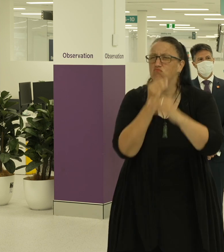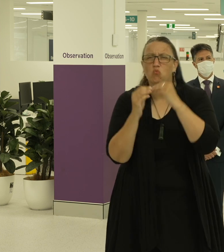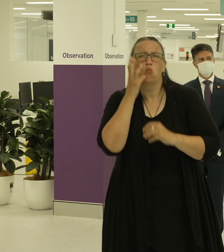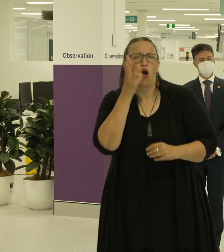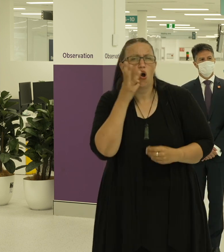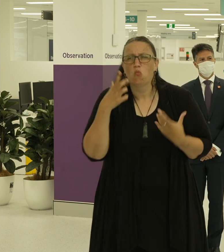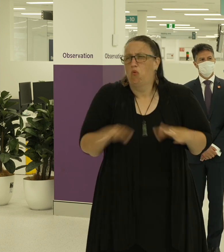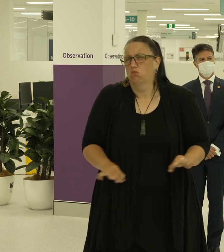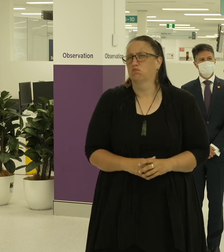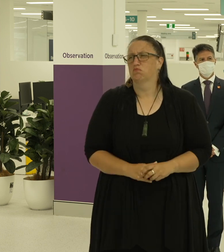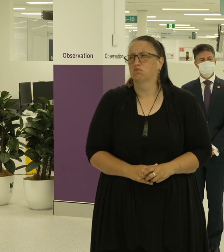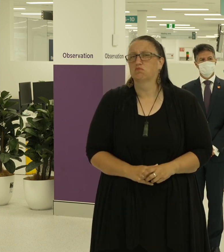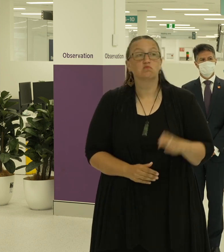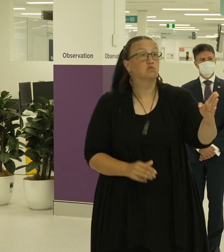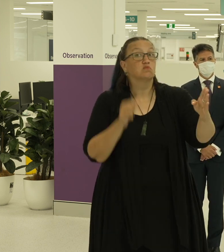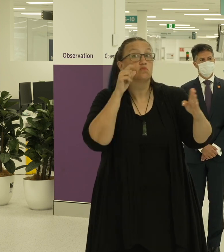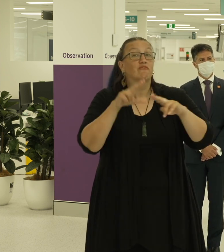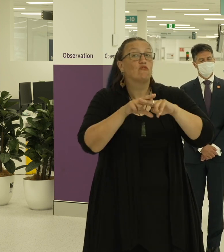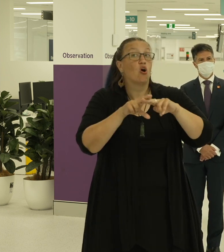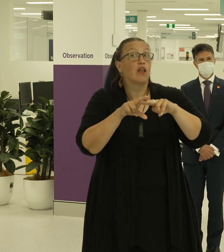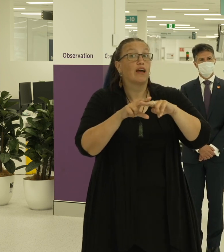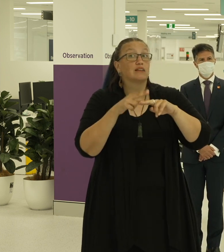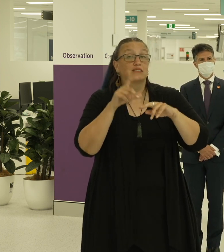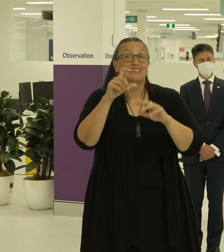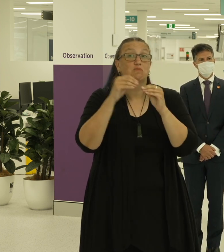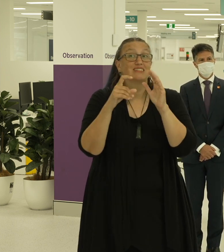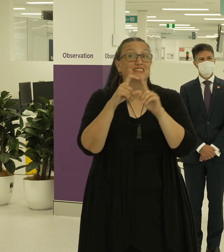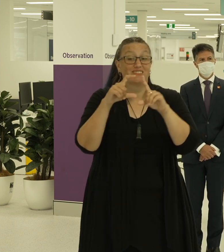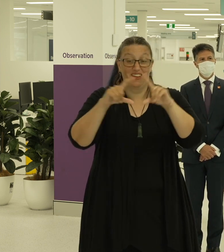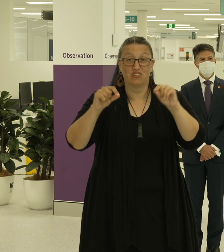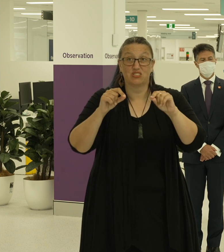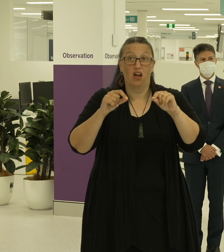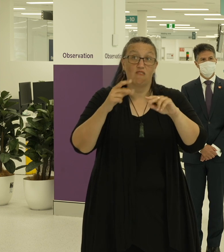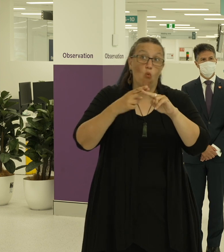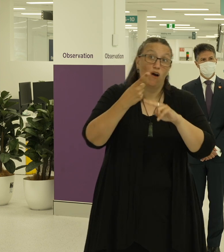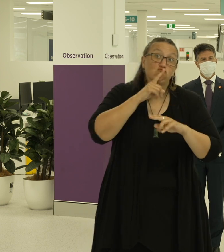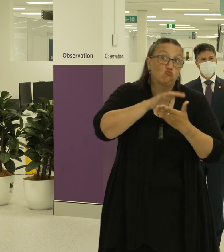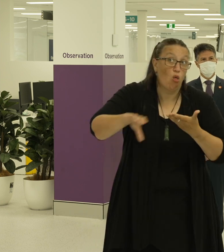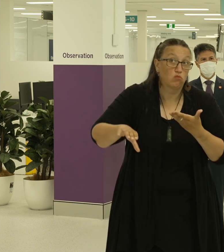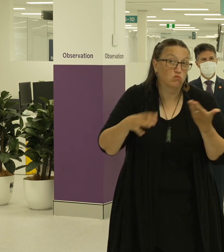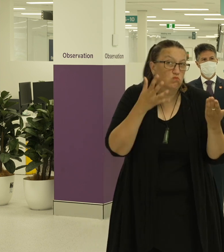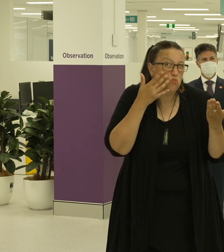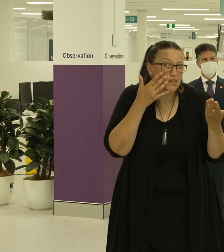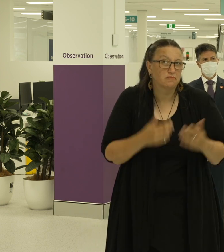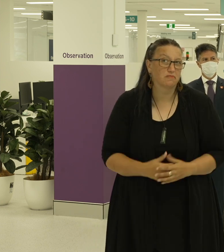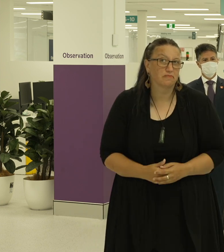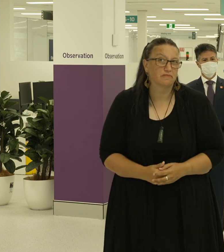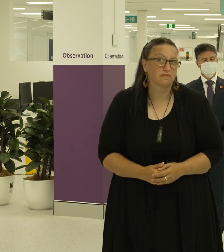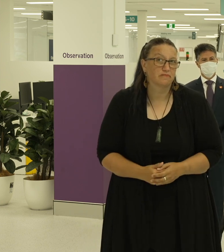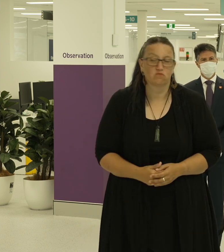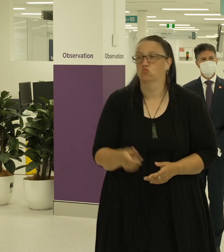$100 Friday CBD vouchers? Yeah, well, when are they coming online? Shortly, and we